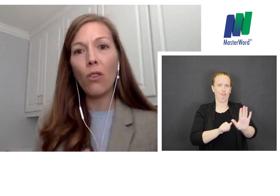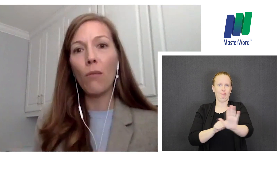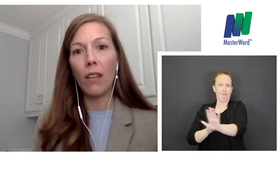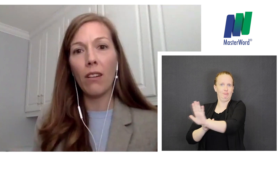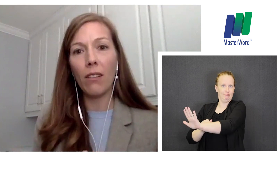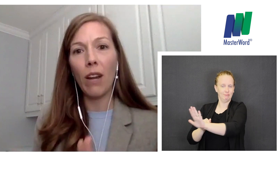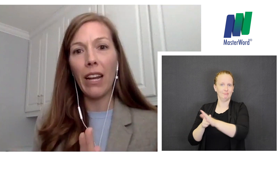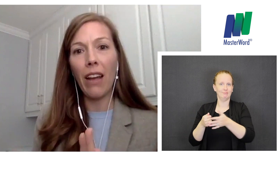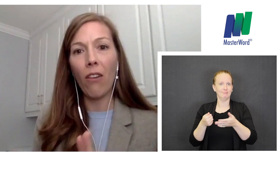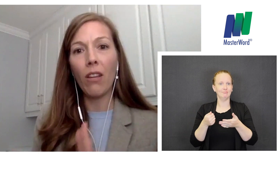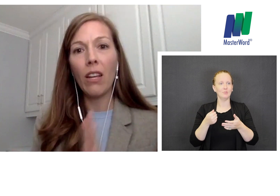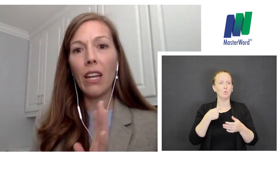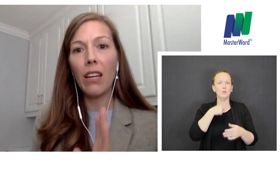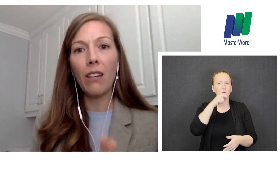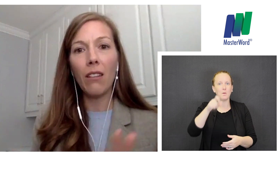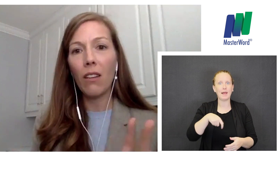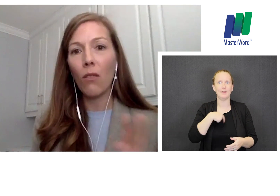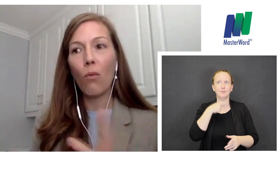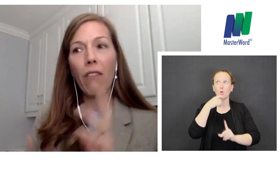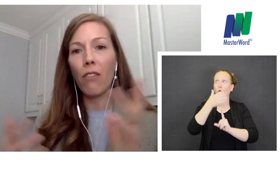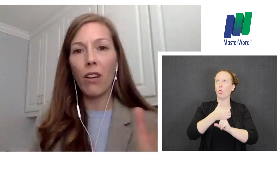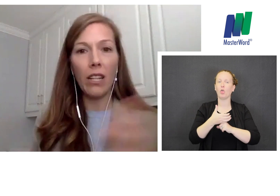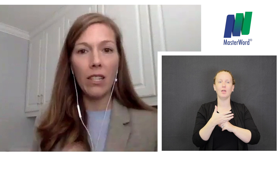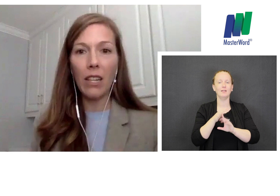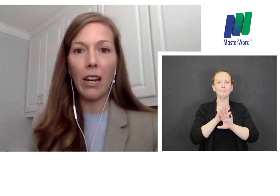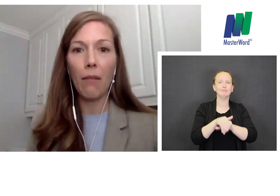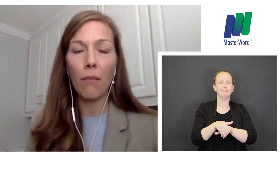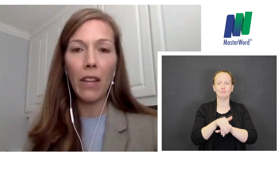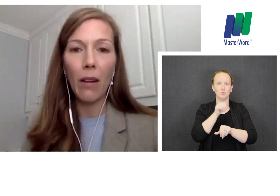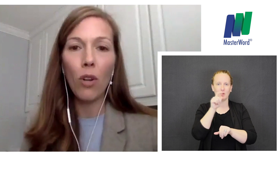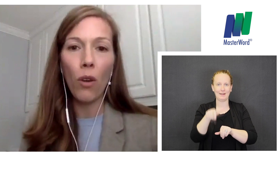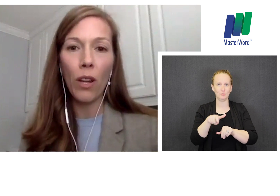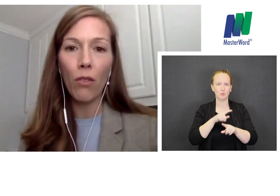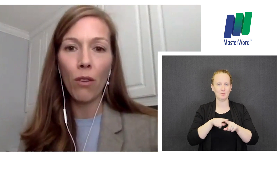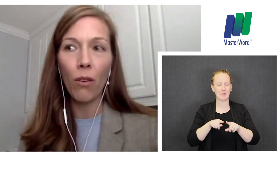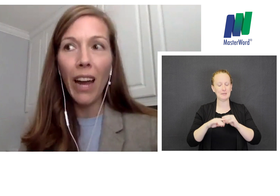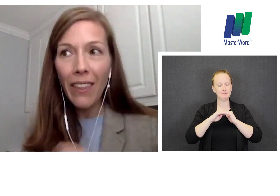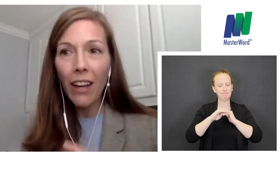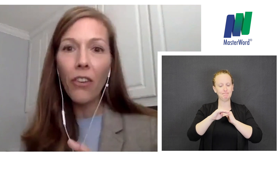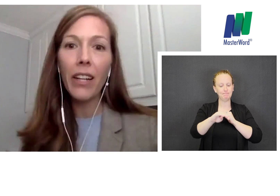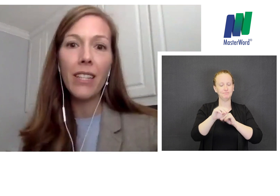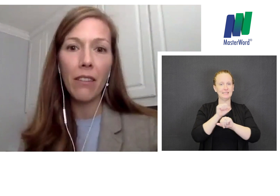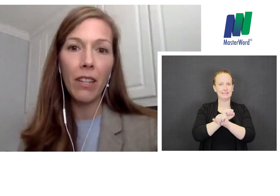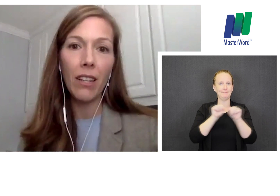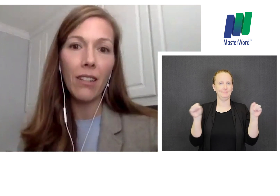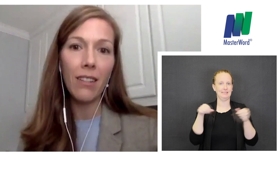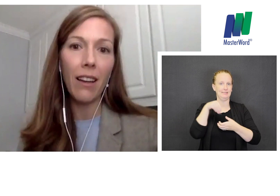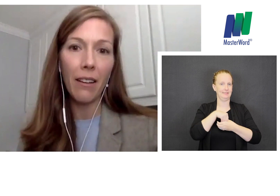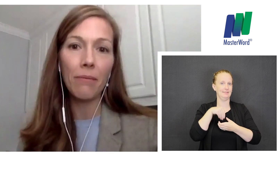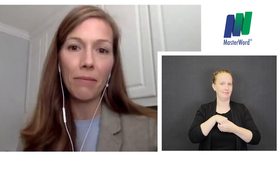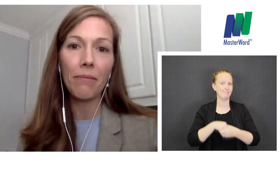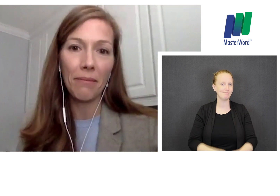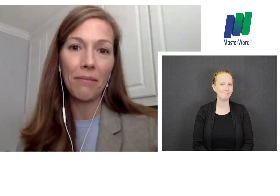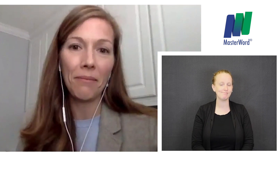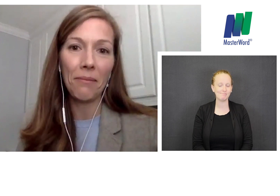to be human right now in whatever it is that I'm going through, and that creates safety